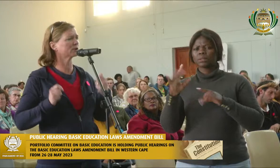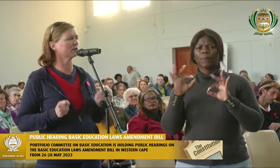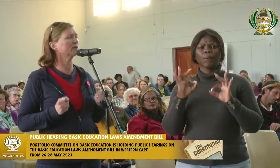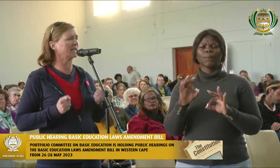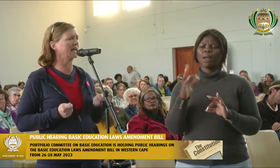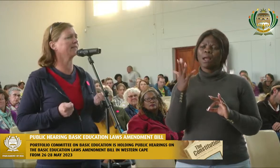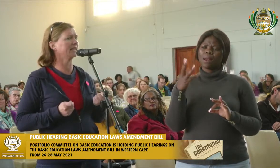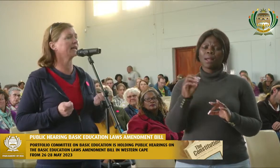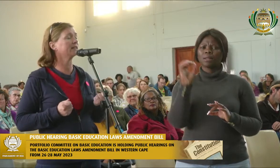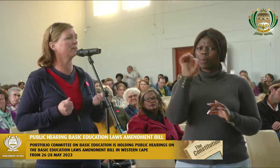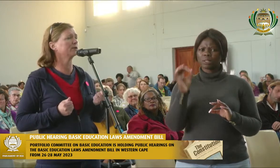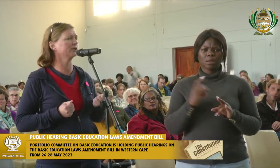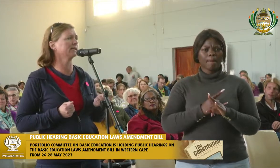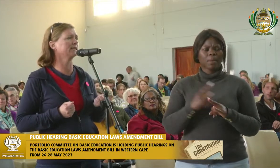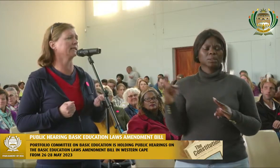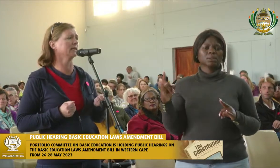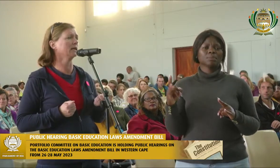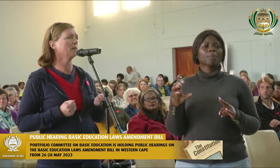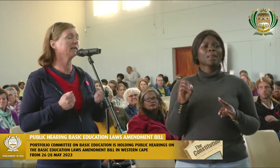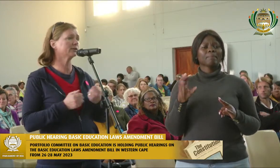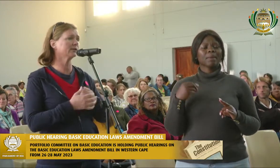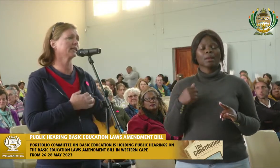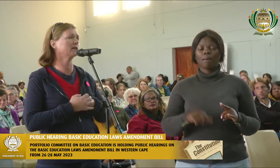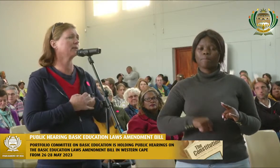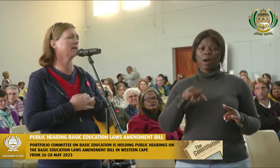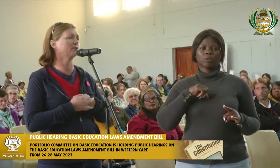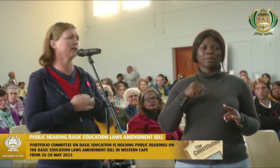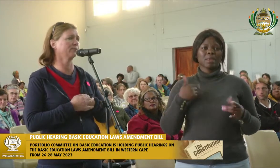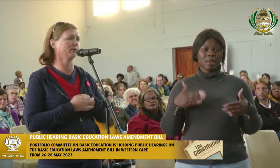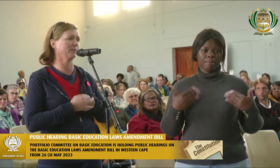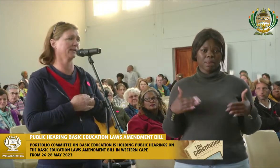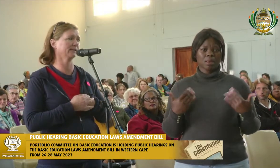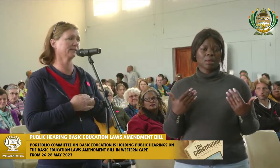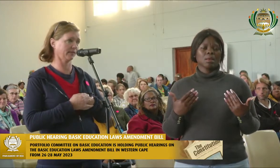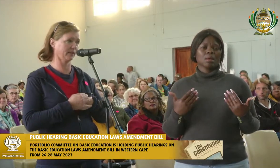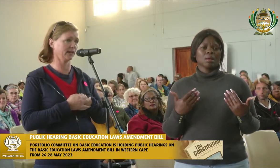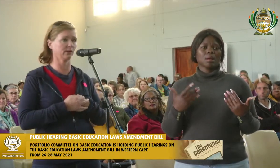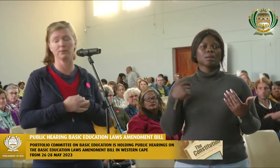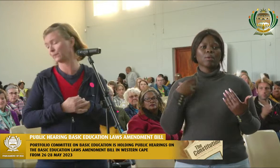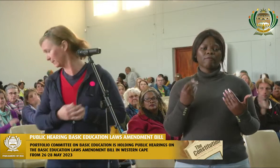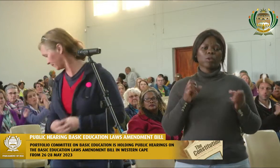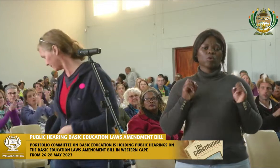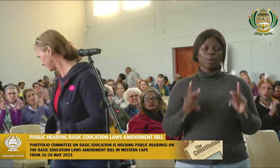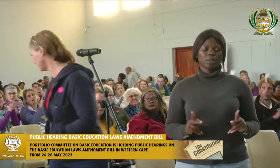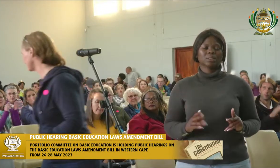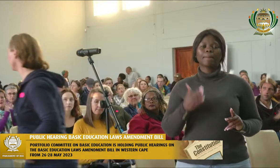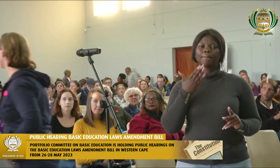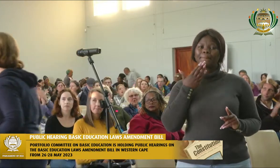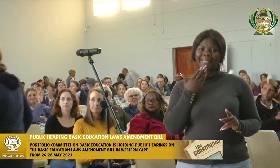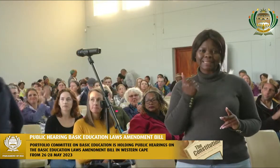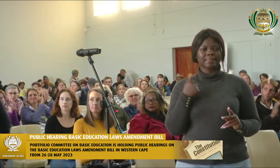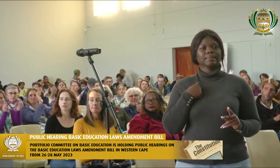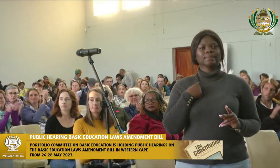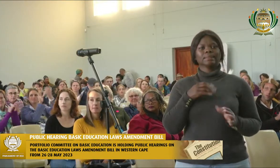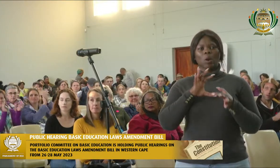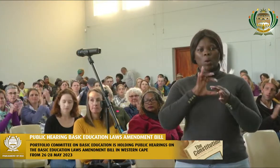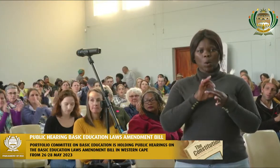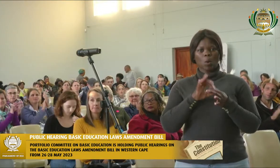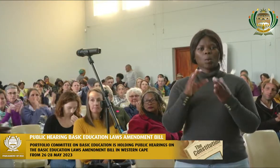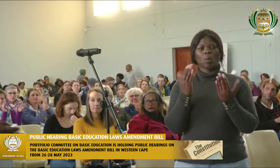that, and I'm so glad that I had the opportunity. Please don't take away that freedom from us. Thank you. Thank